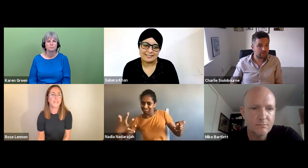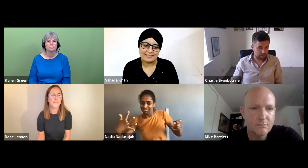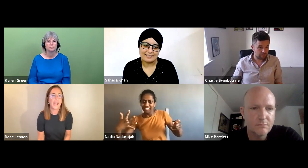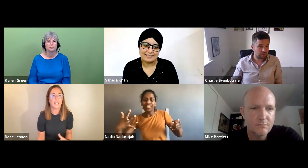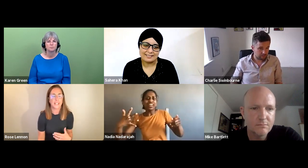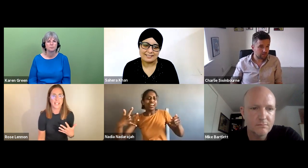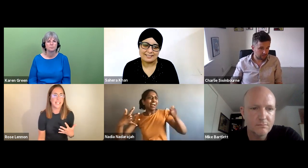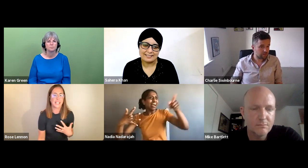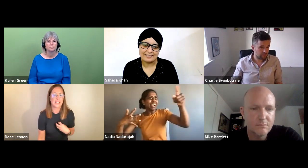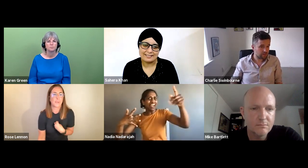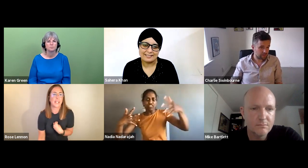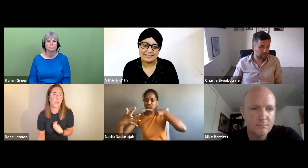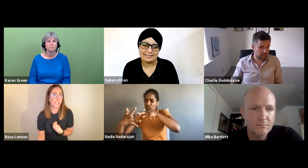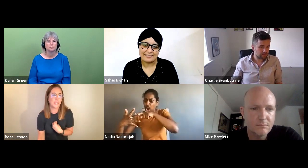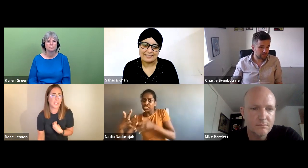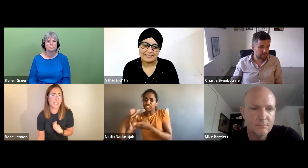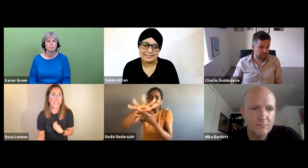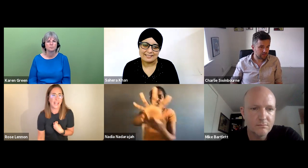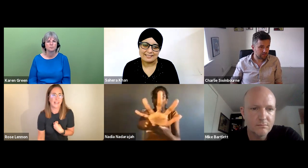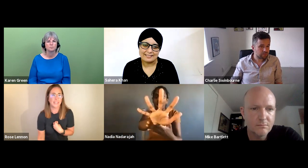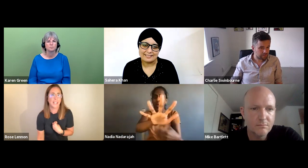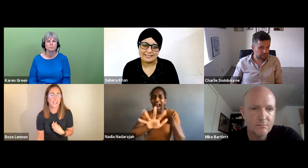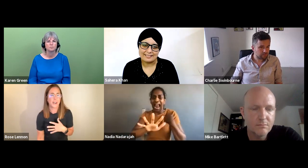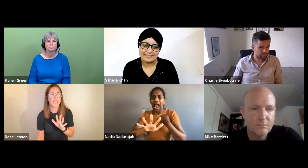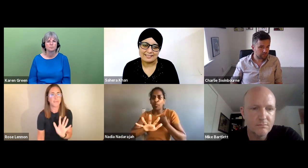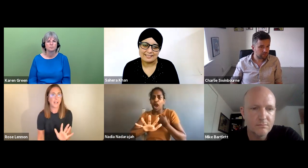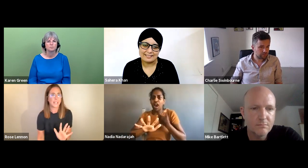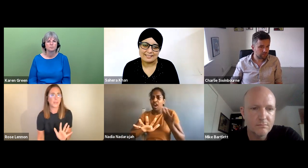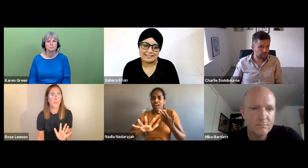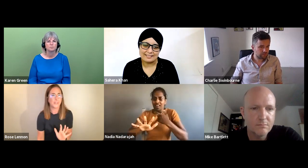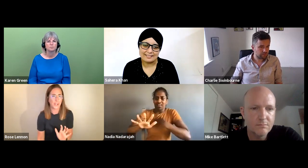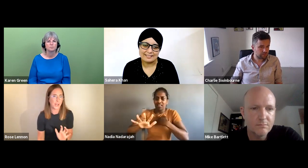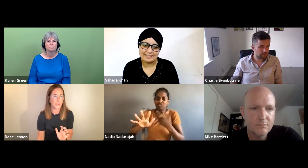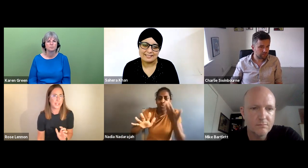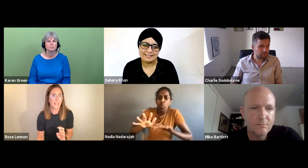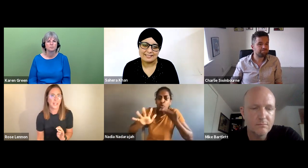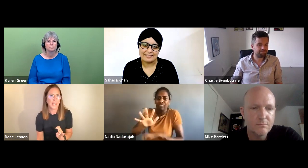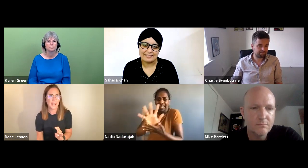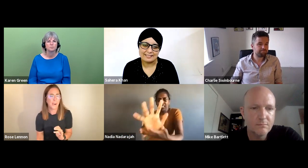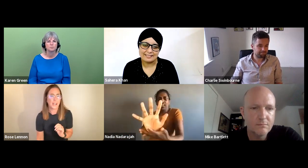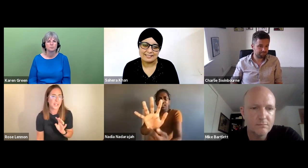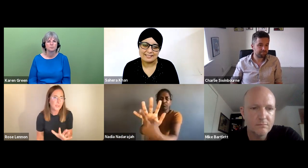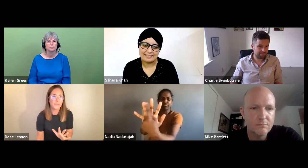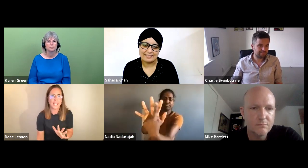There's various identities within one human, isn't there? And trying to represent all of those, our